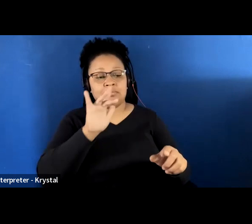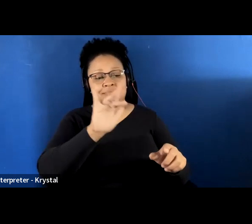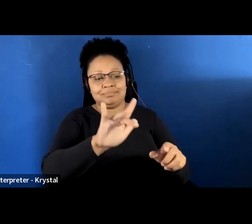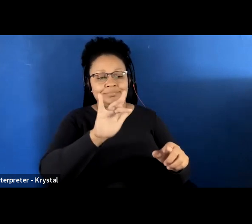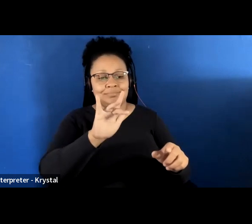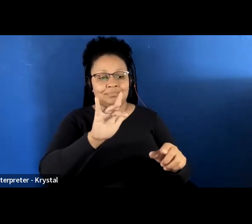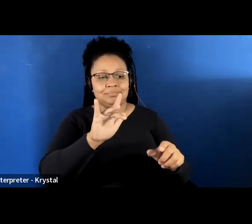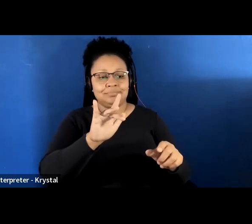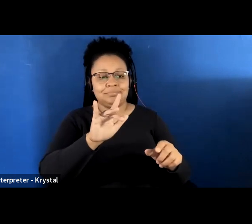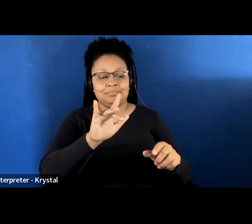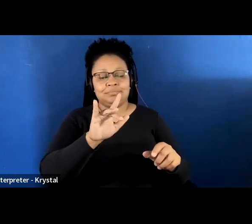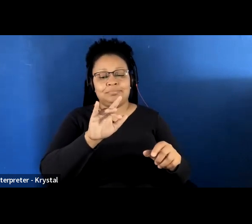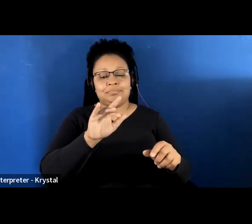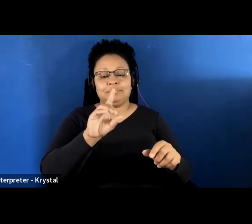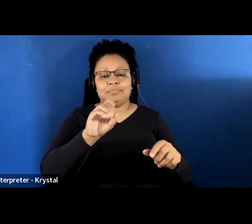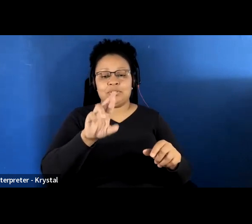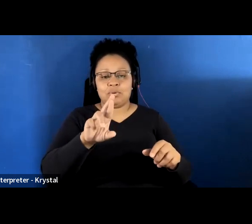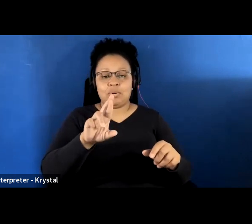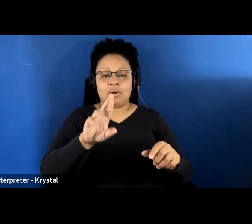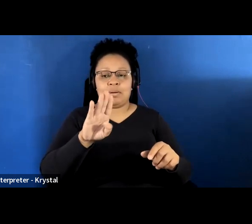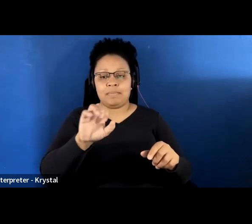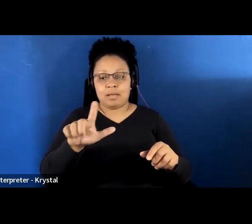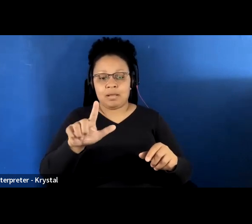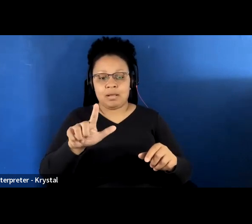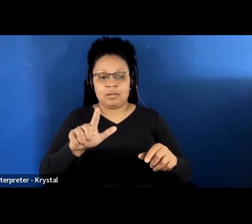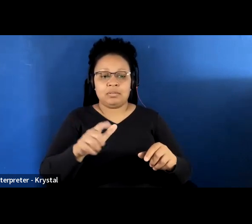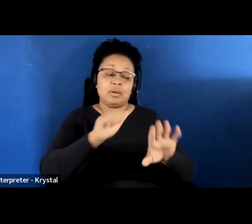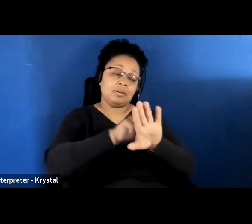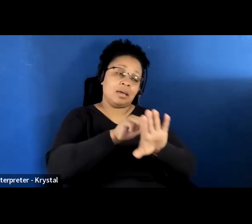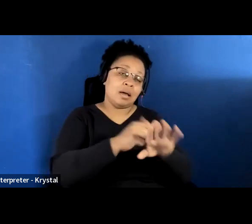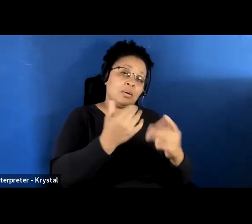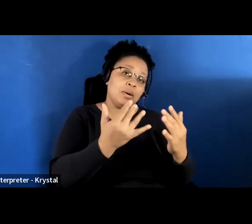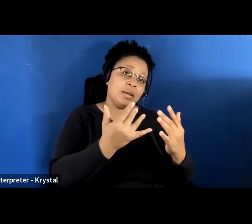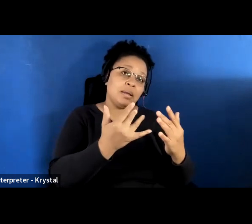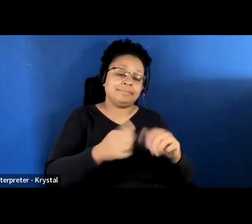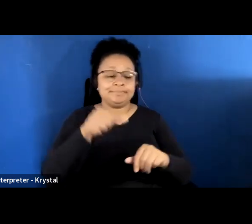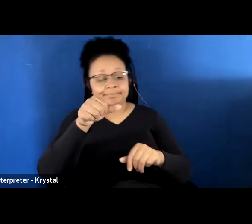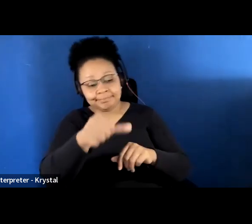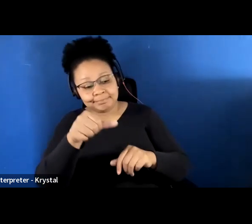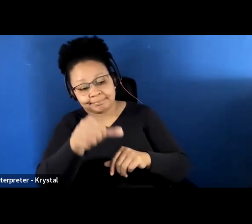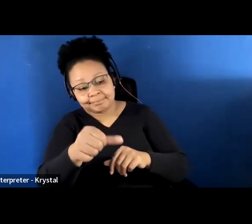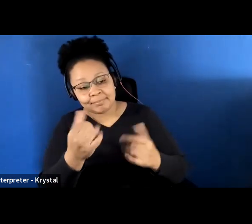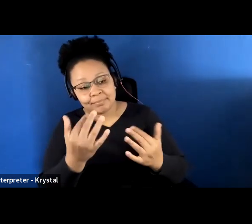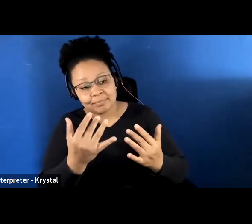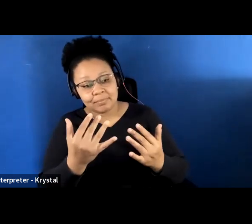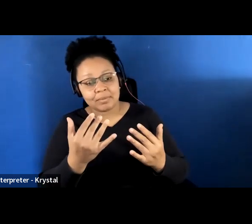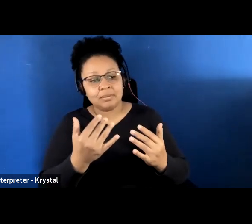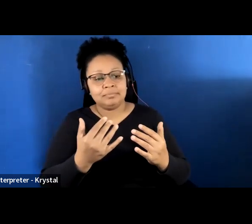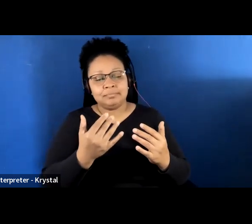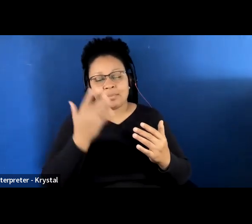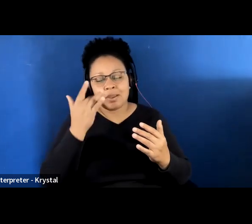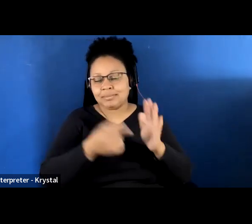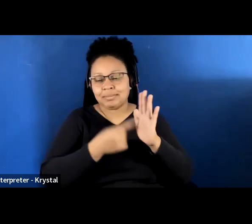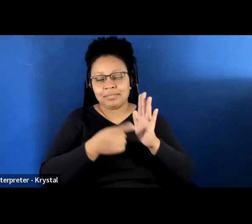So I knock, wait a few minutes, ring the doorbell, and then keep doing that a